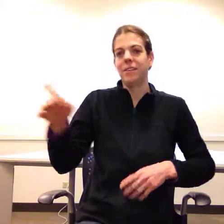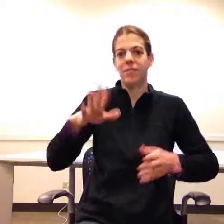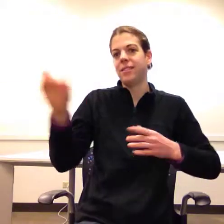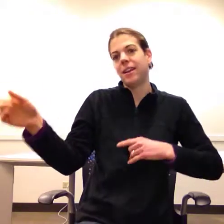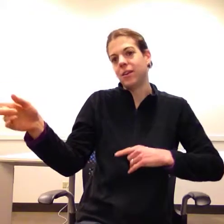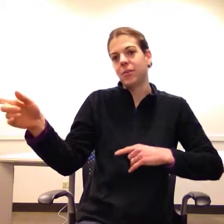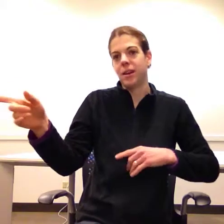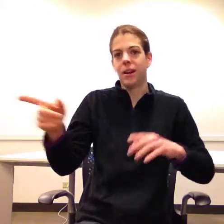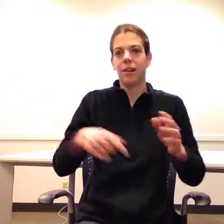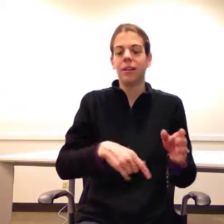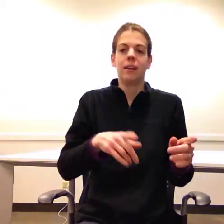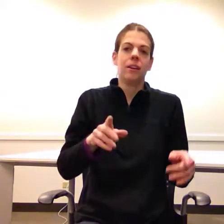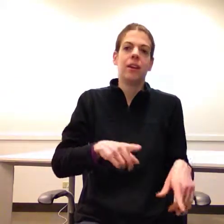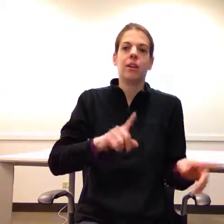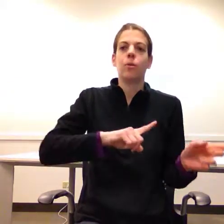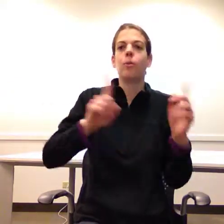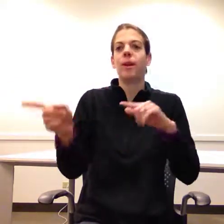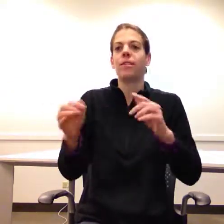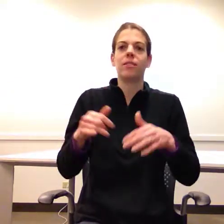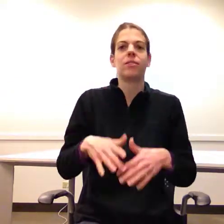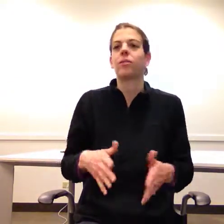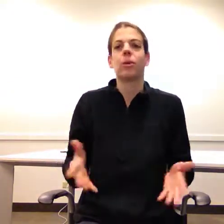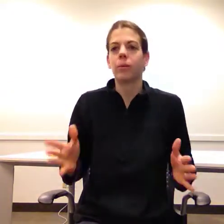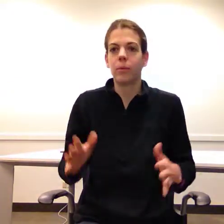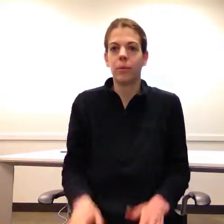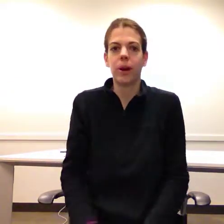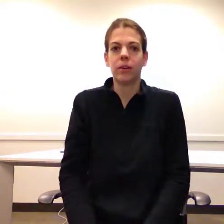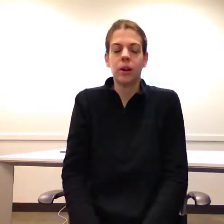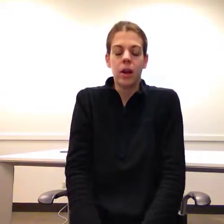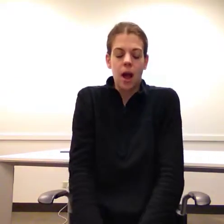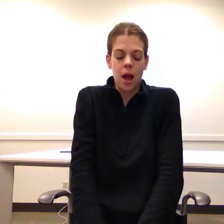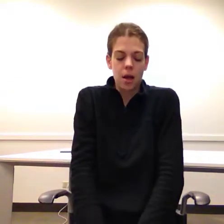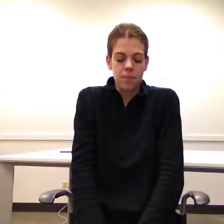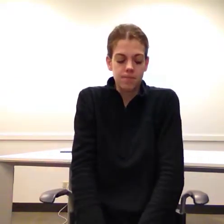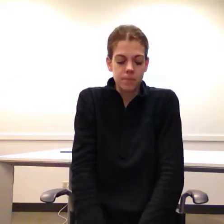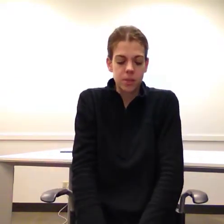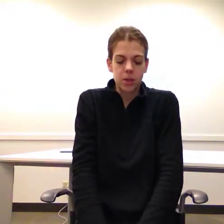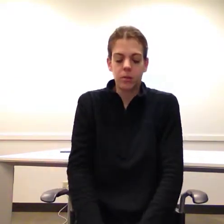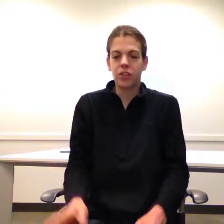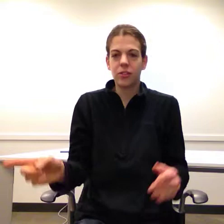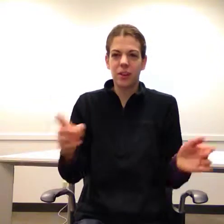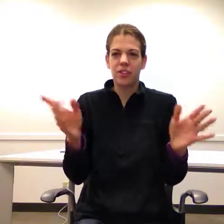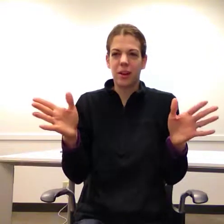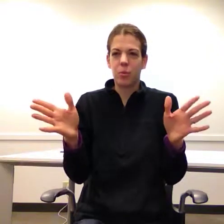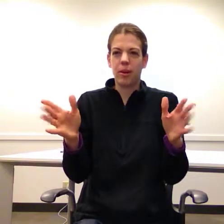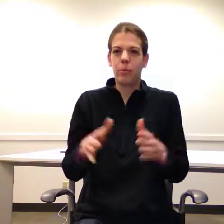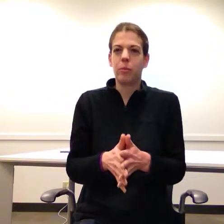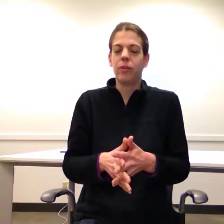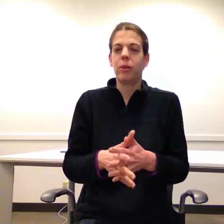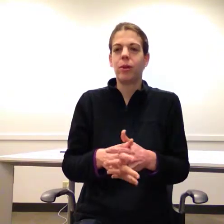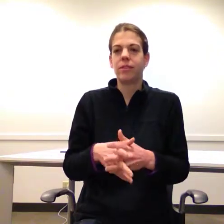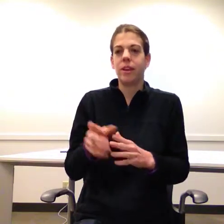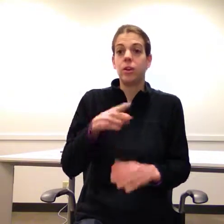if he's standing over there, you know, went to the store, whatever. So generally you just kind of point to people. If you want to say you